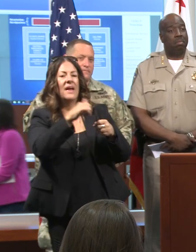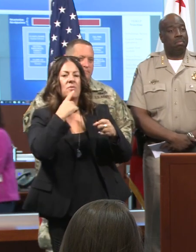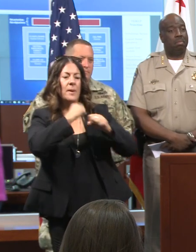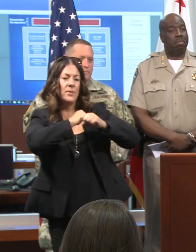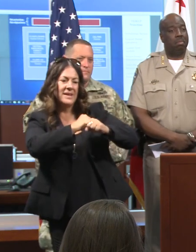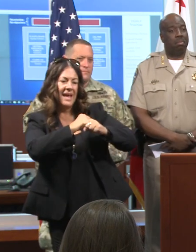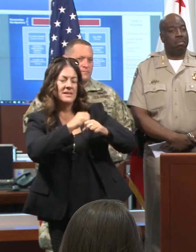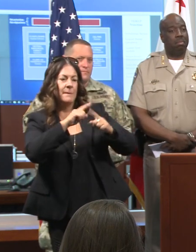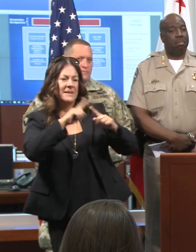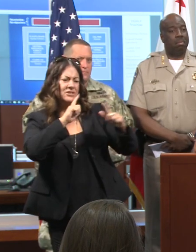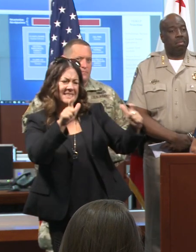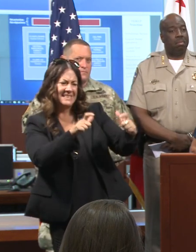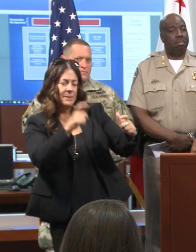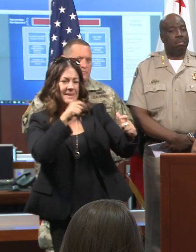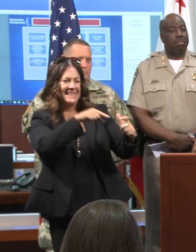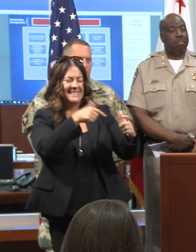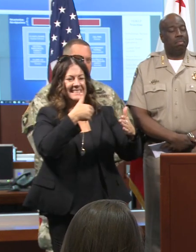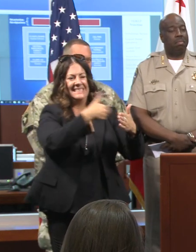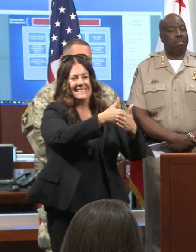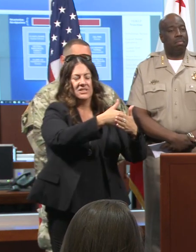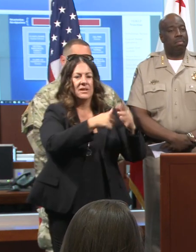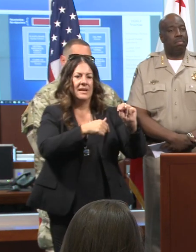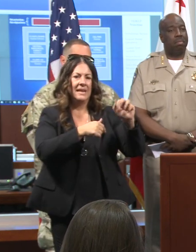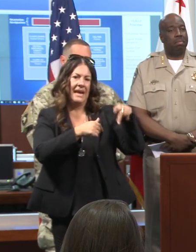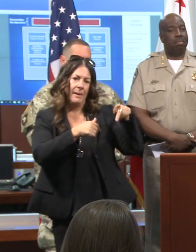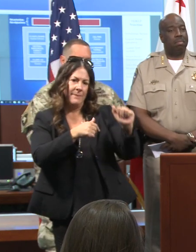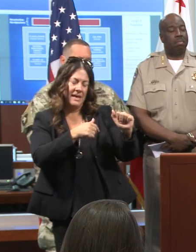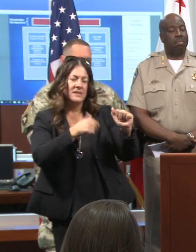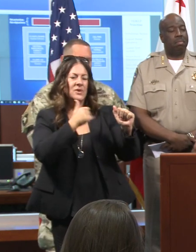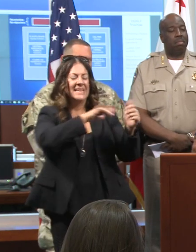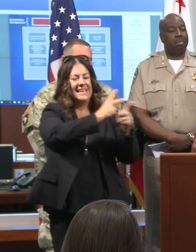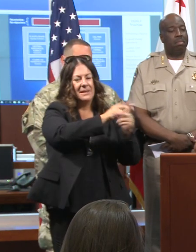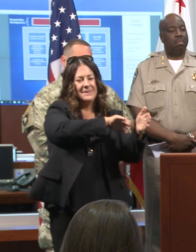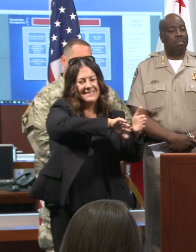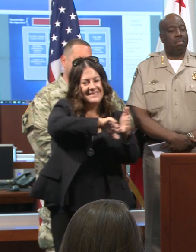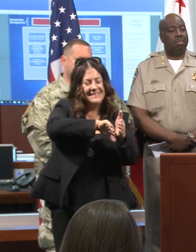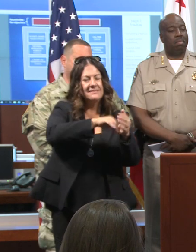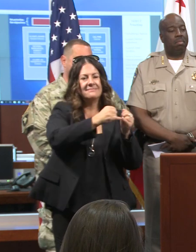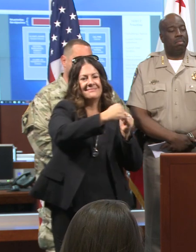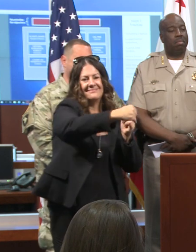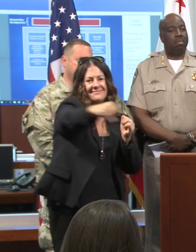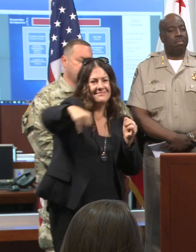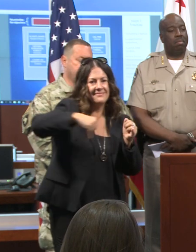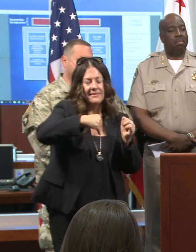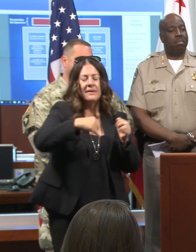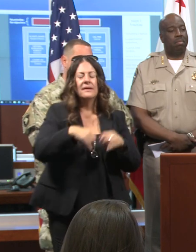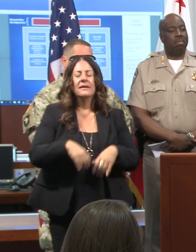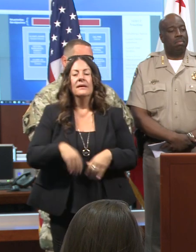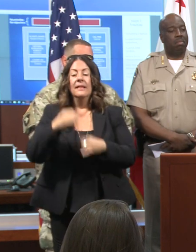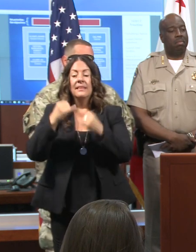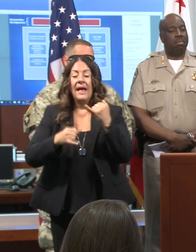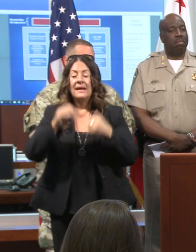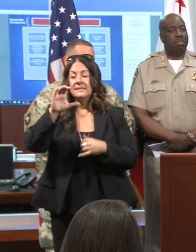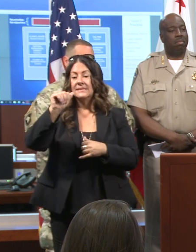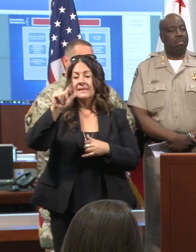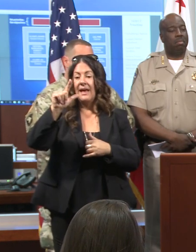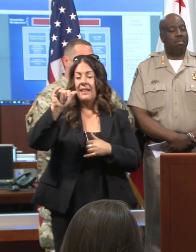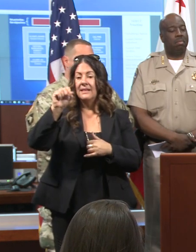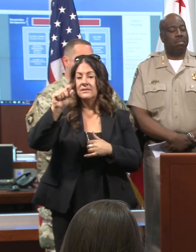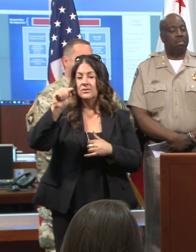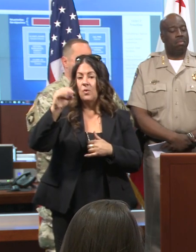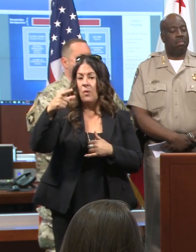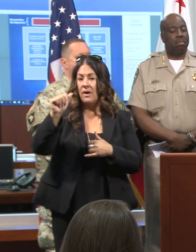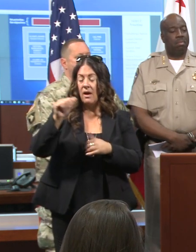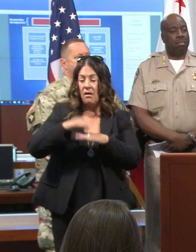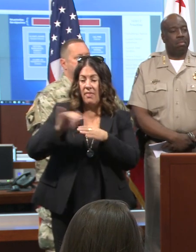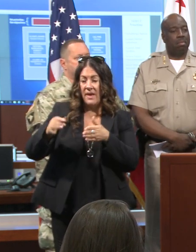that fire that are adjacent to Napa. And then lastly, the Tubbs fire, we are working along Calistoga Road,